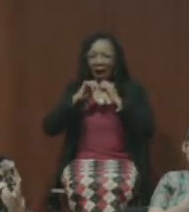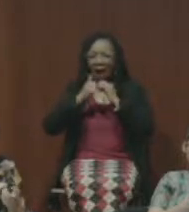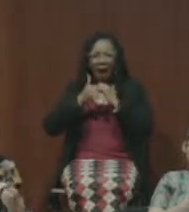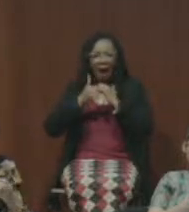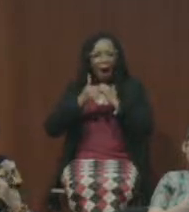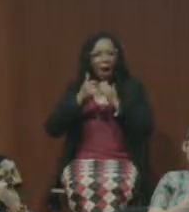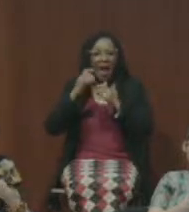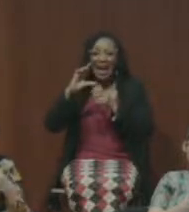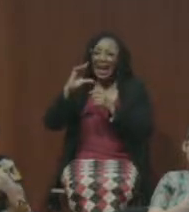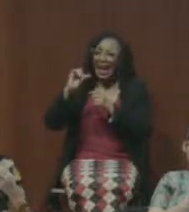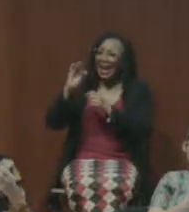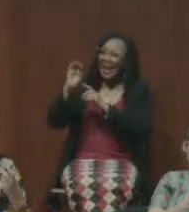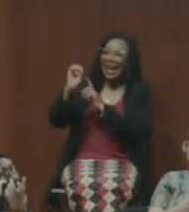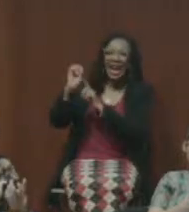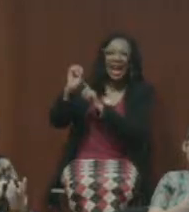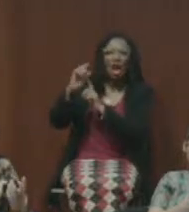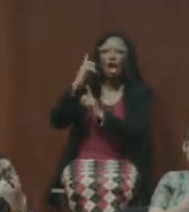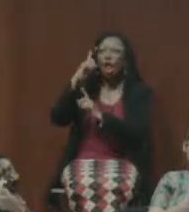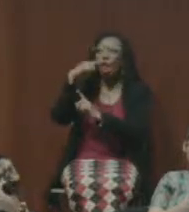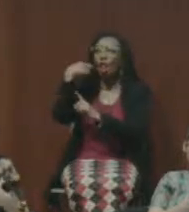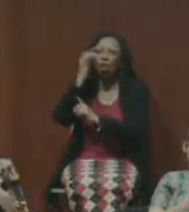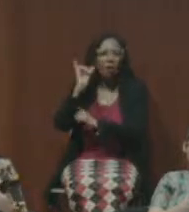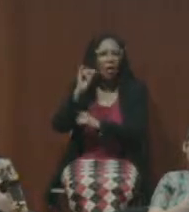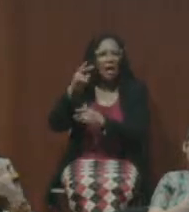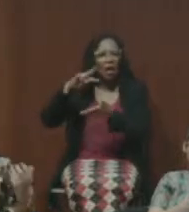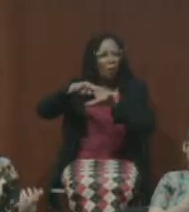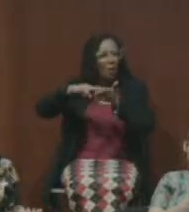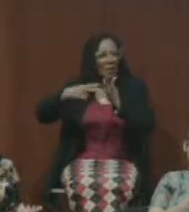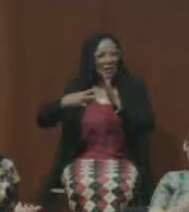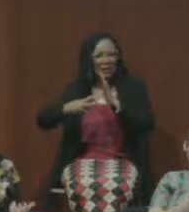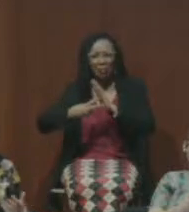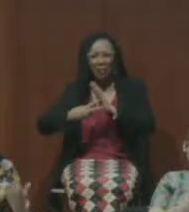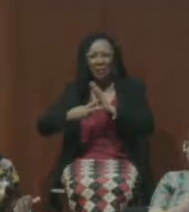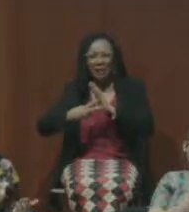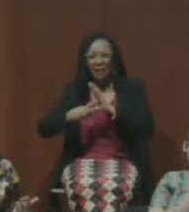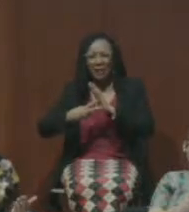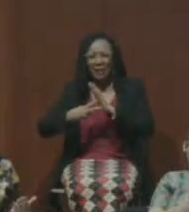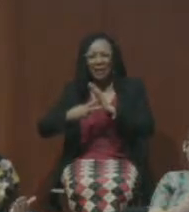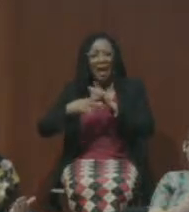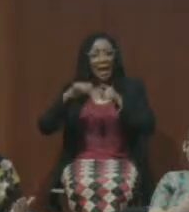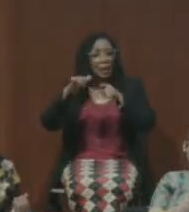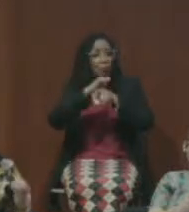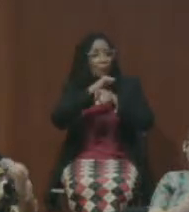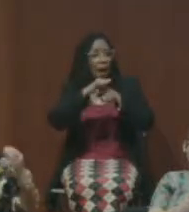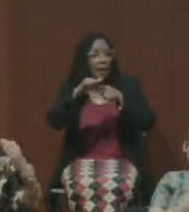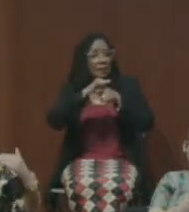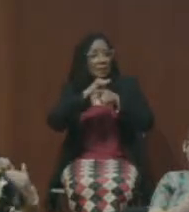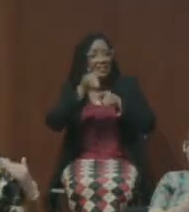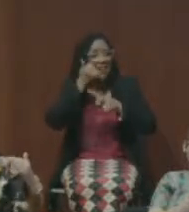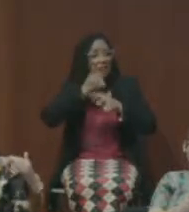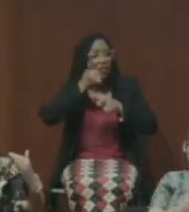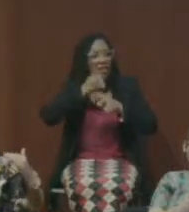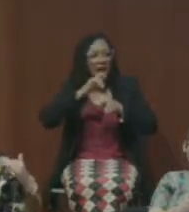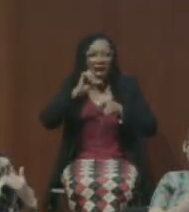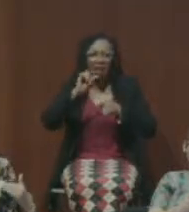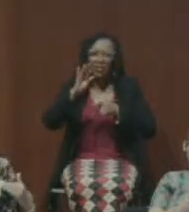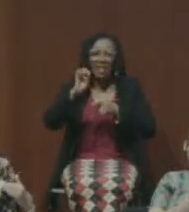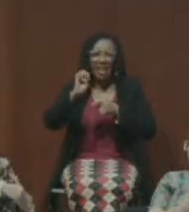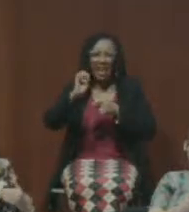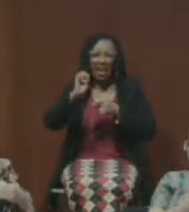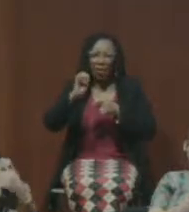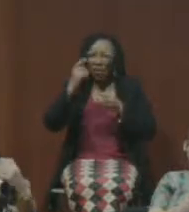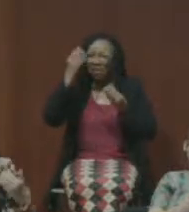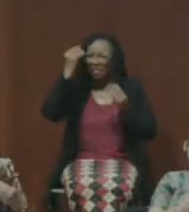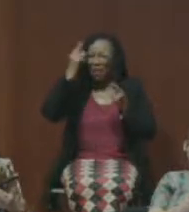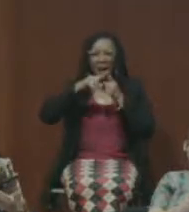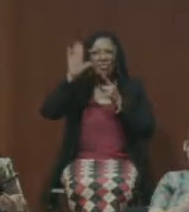like, and what does it mean, and what are the radical care and practices of care, we need to think about these